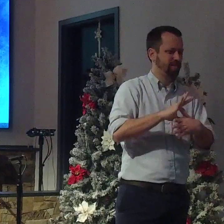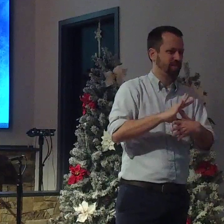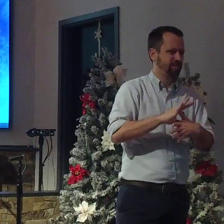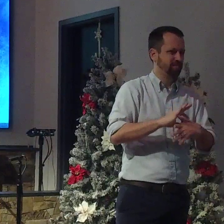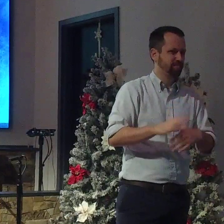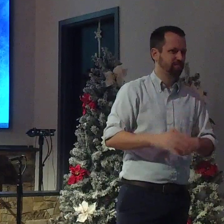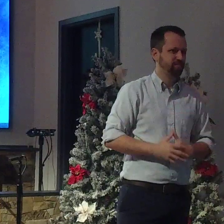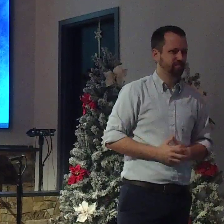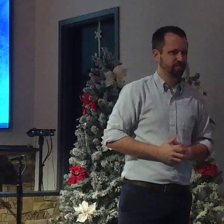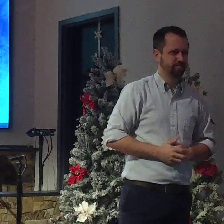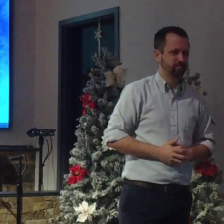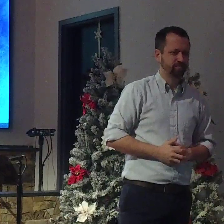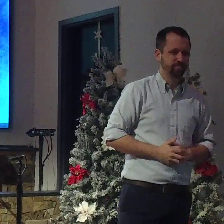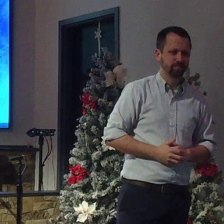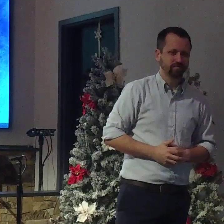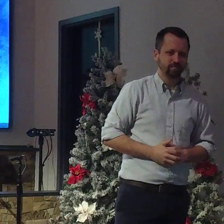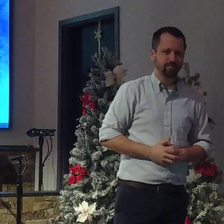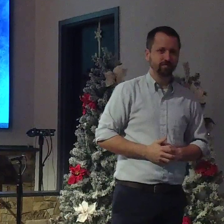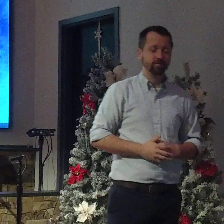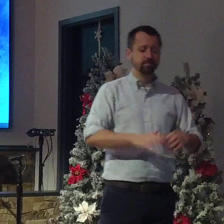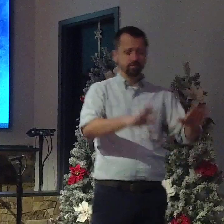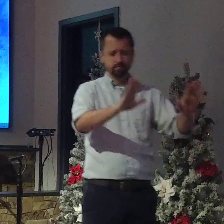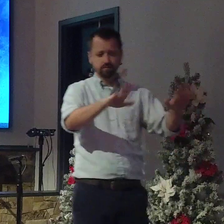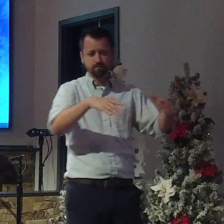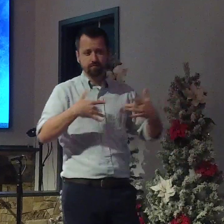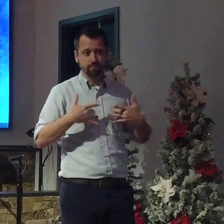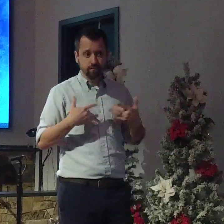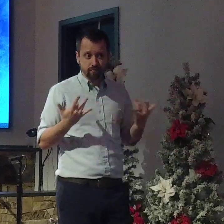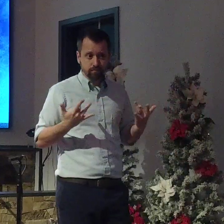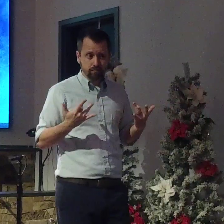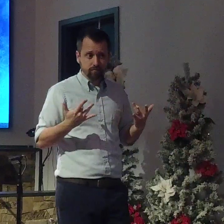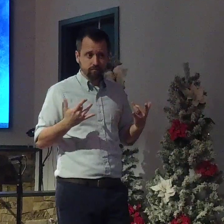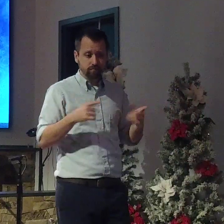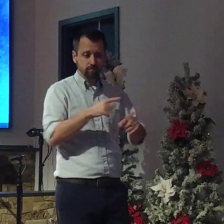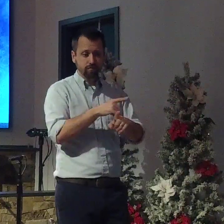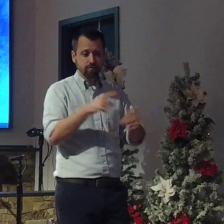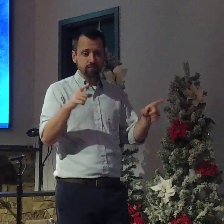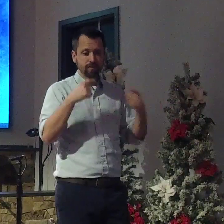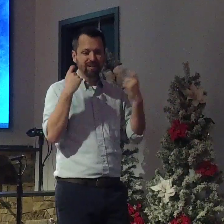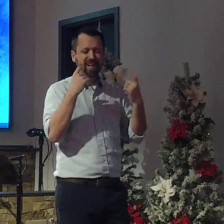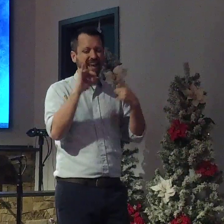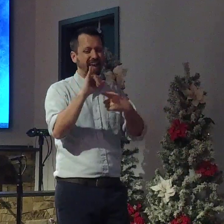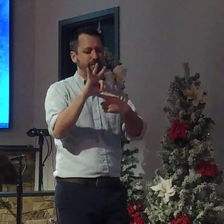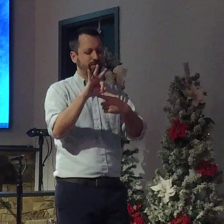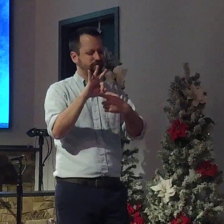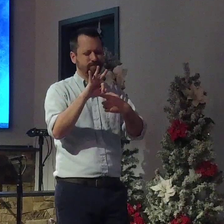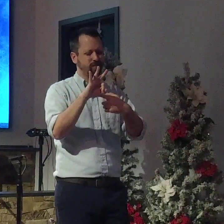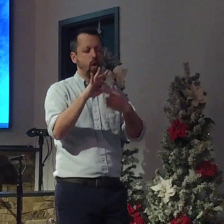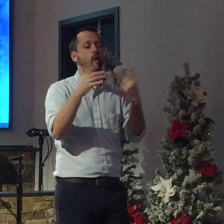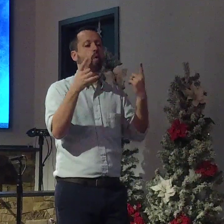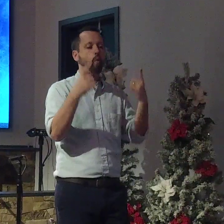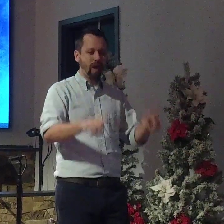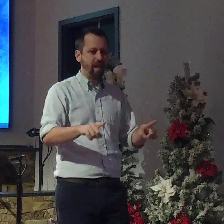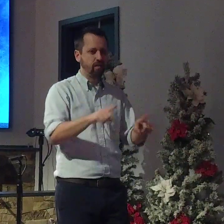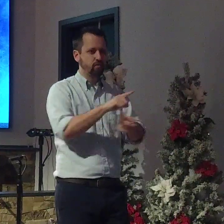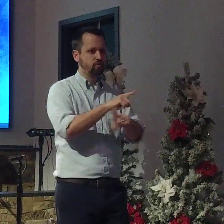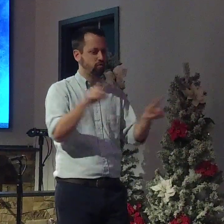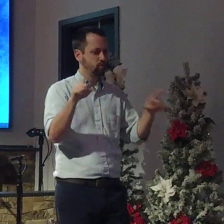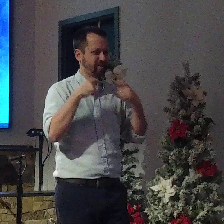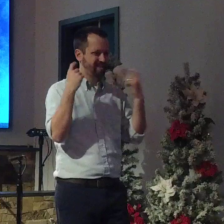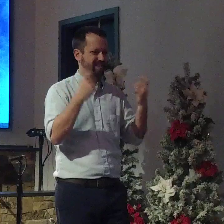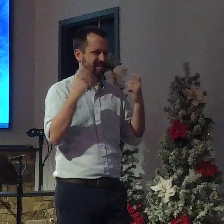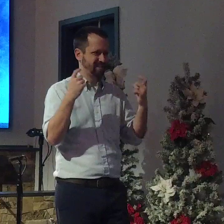life, whether it's sexual immorality, whether it's hatred, whether it's strife, whether it's envy, whether it's